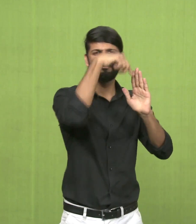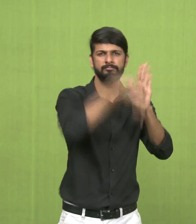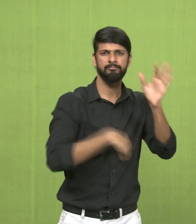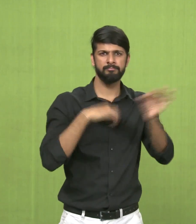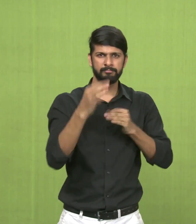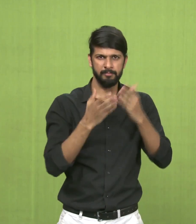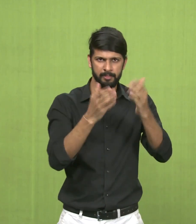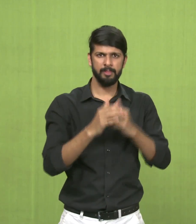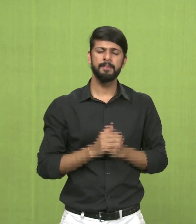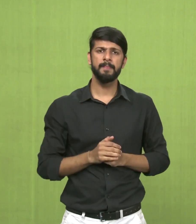Improvisation, description.